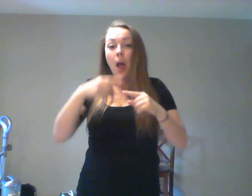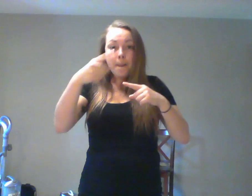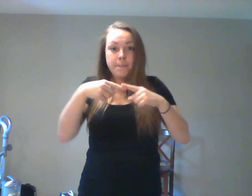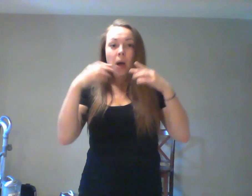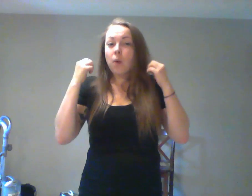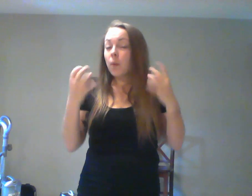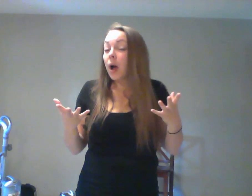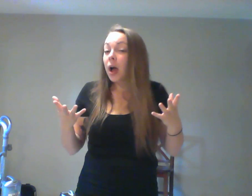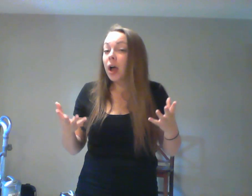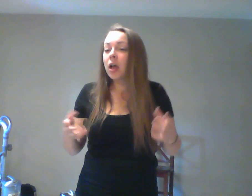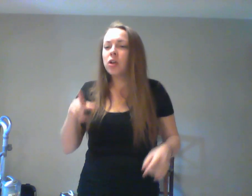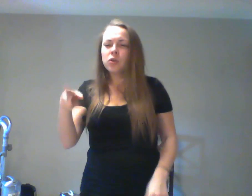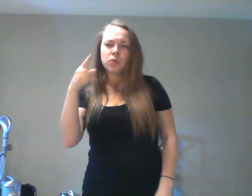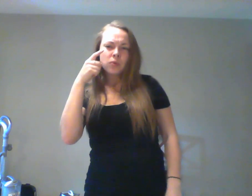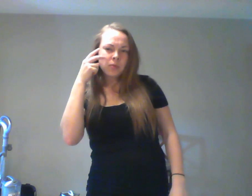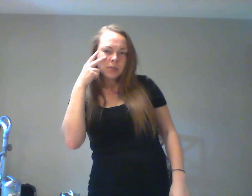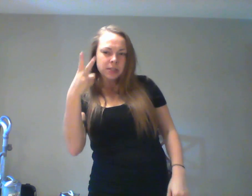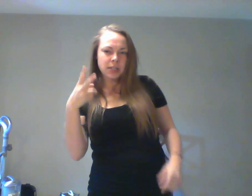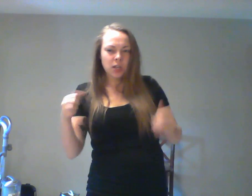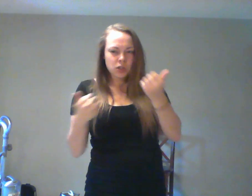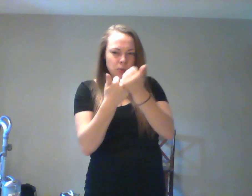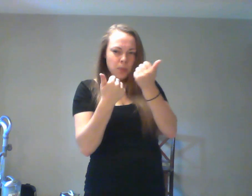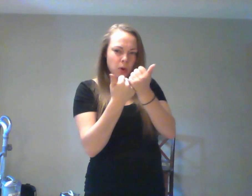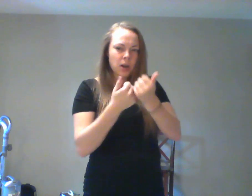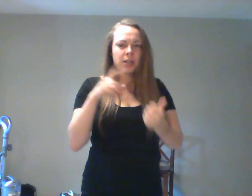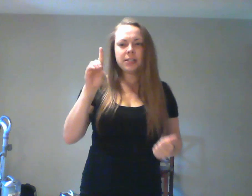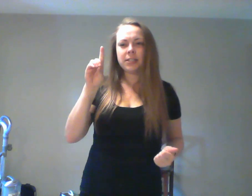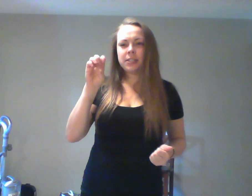detail on your spiral.